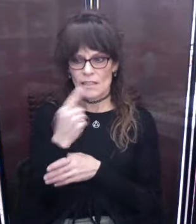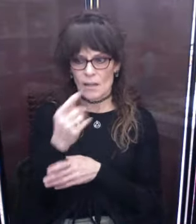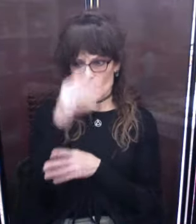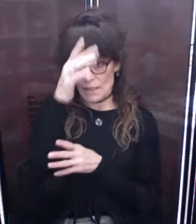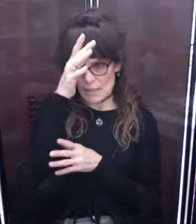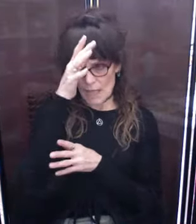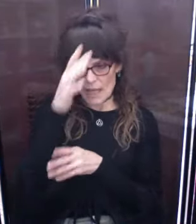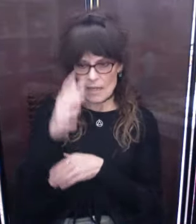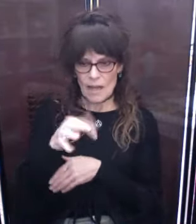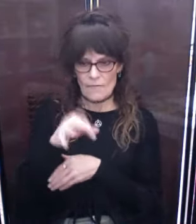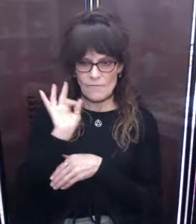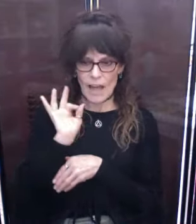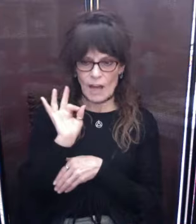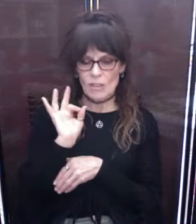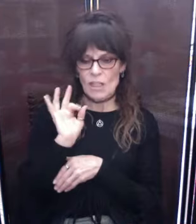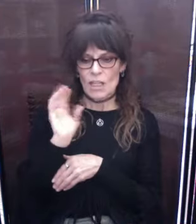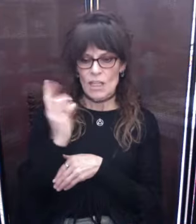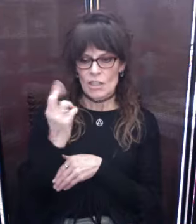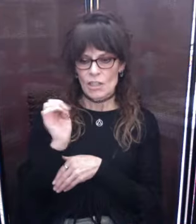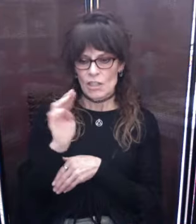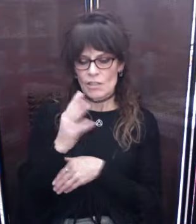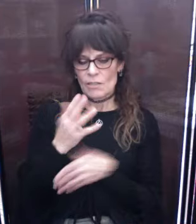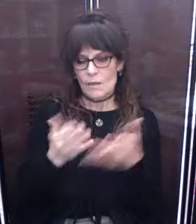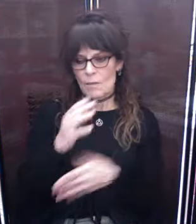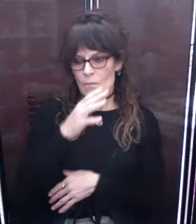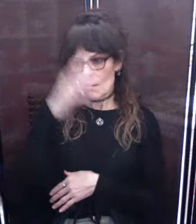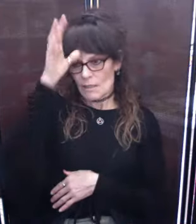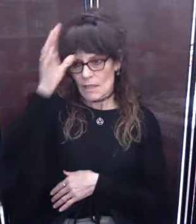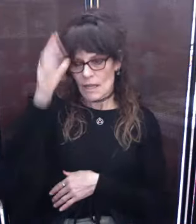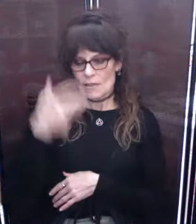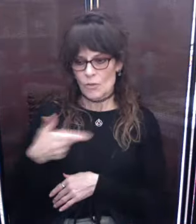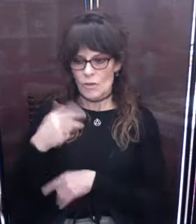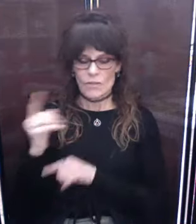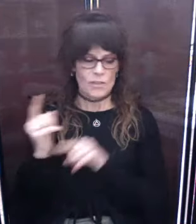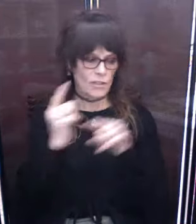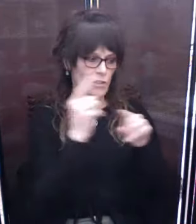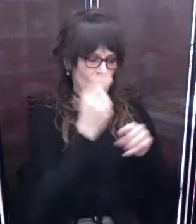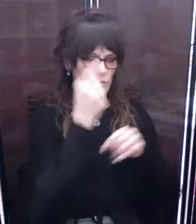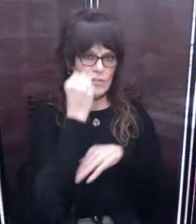come over here for dinner while my sister's recovering, and we can get my sister something.